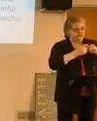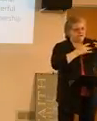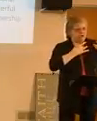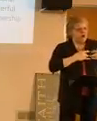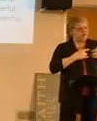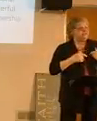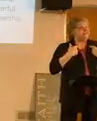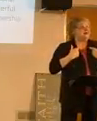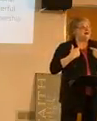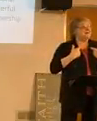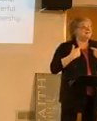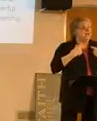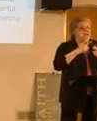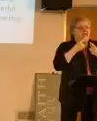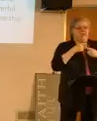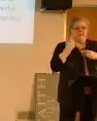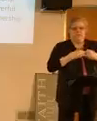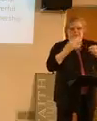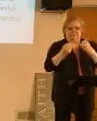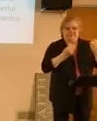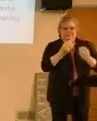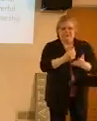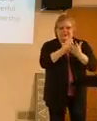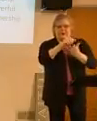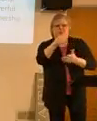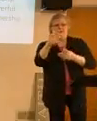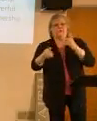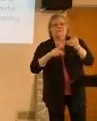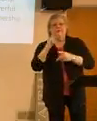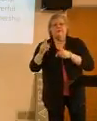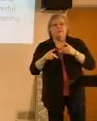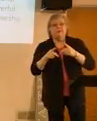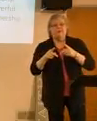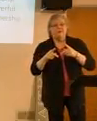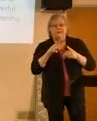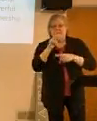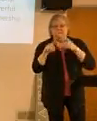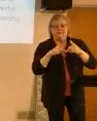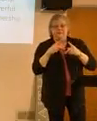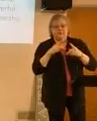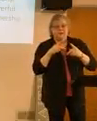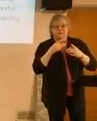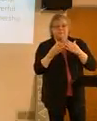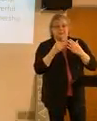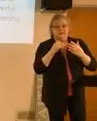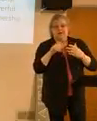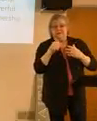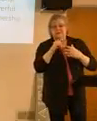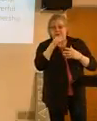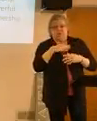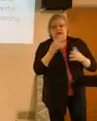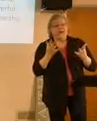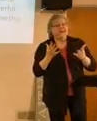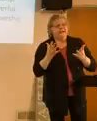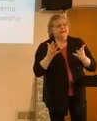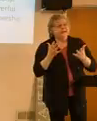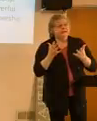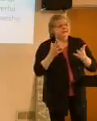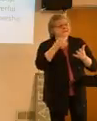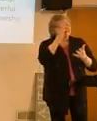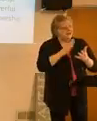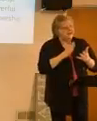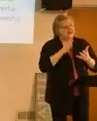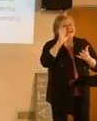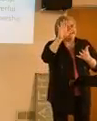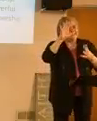and lives, and then we minister to other people, unlikely people groups and friendships, God